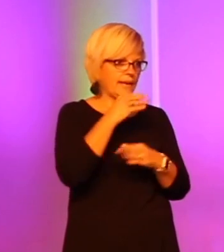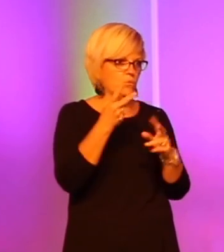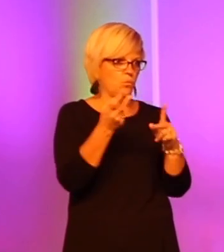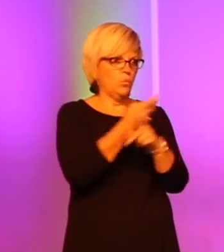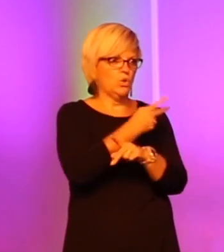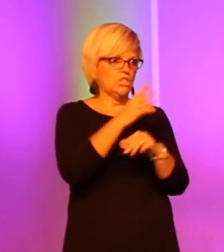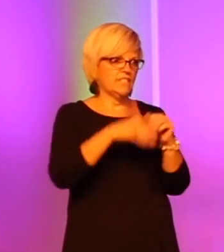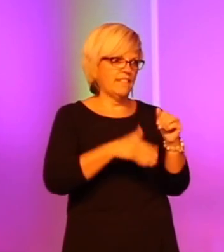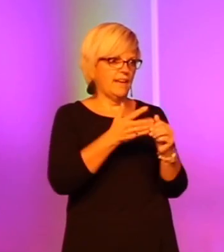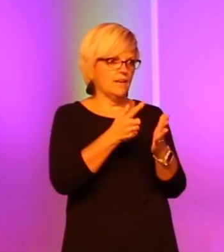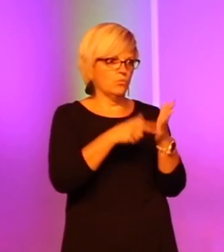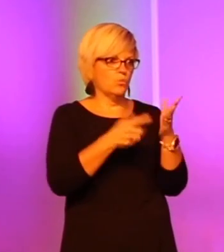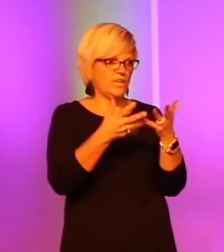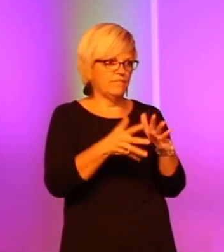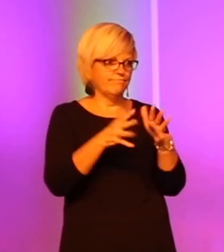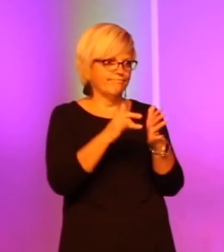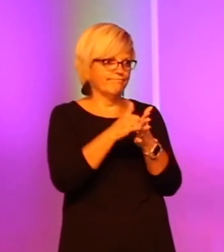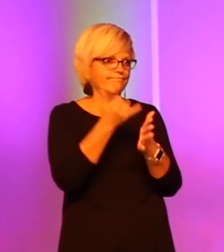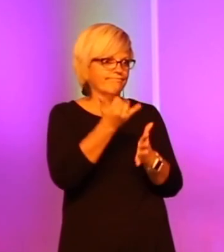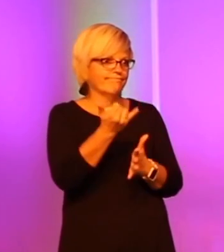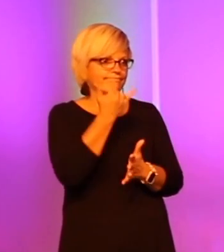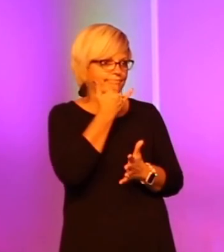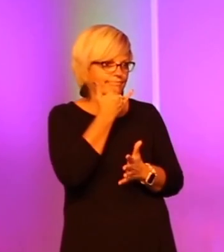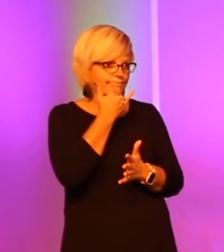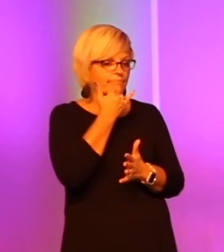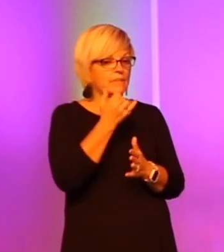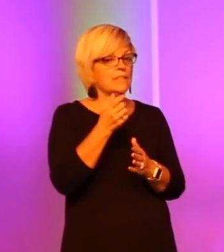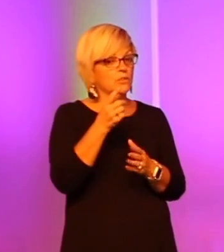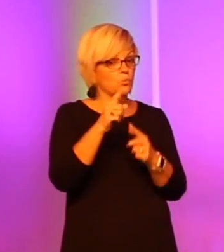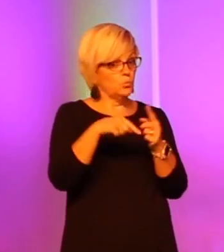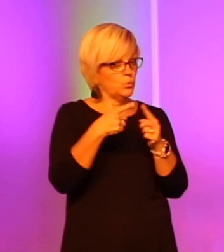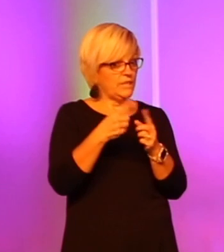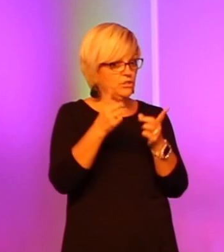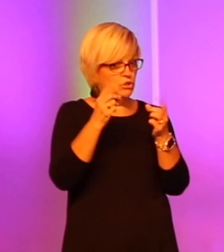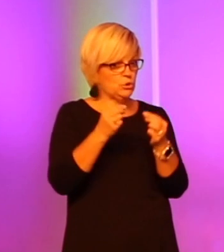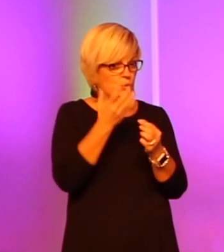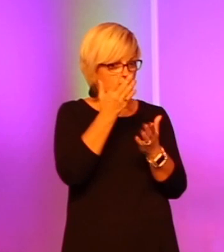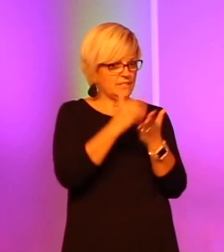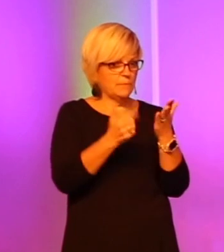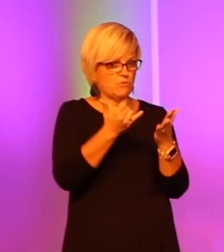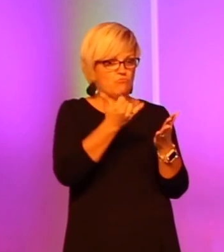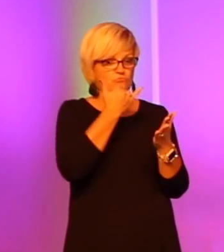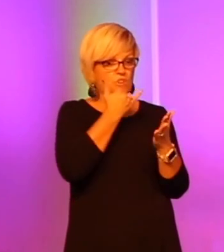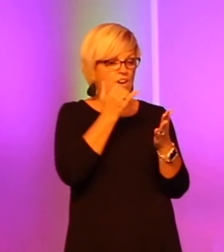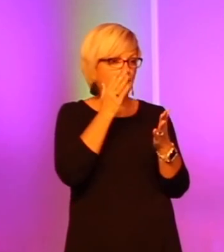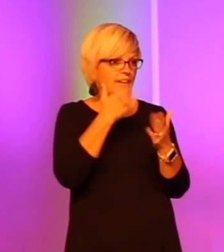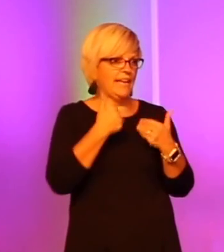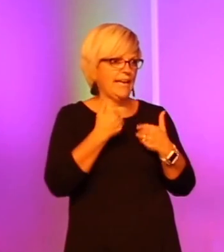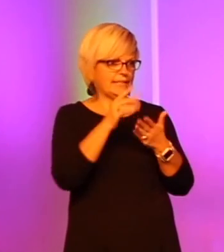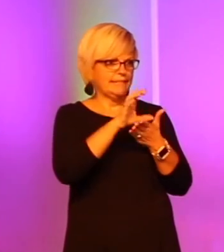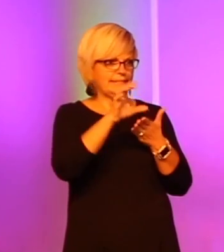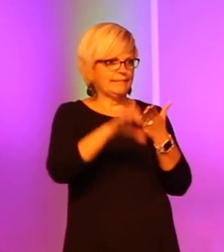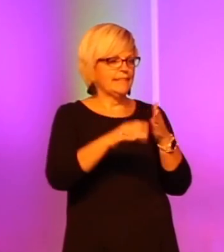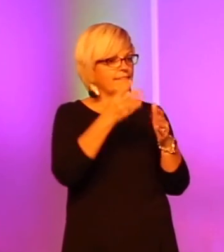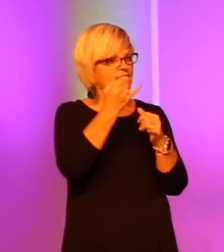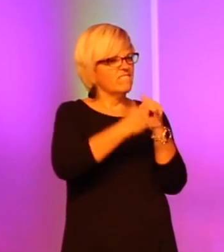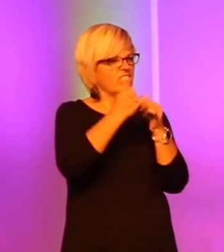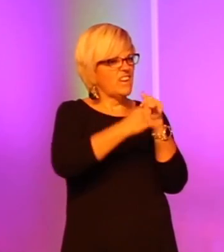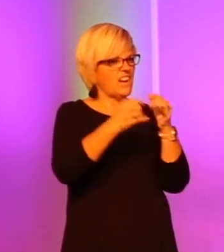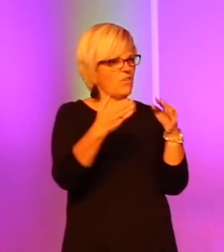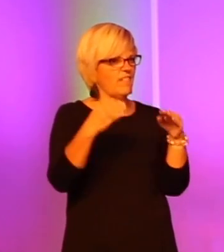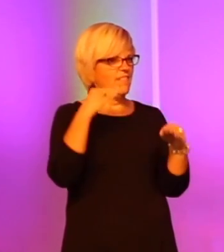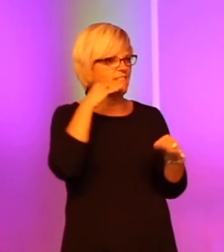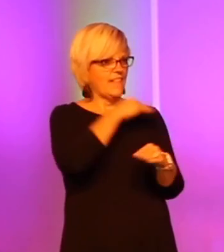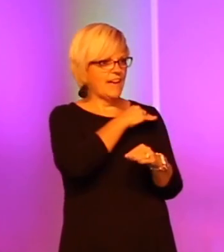crime. There are consequences to our actions. There is a ripple effect to life. And the final lie that I want to